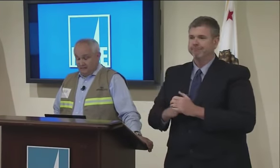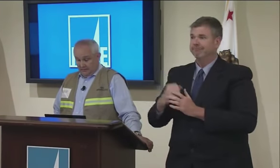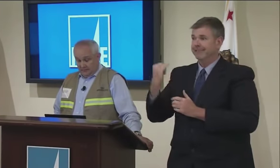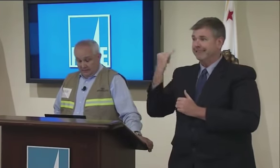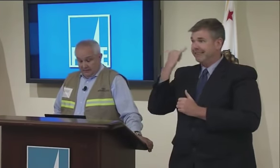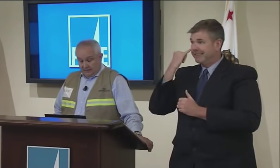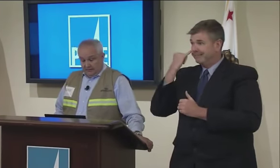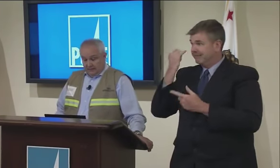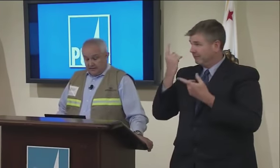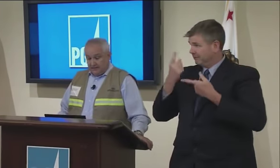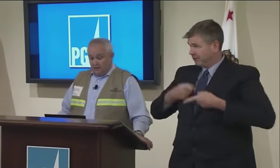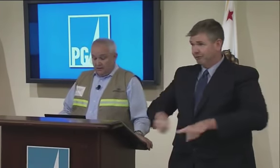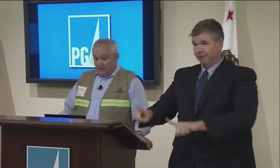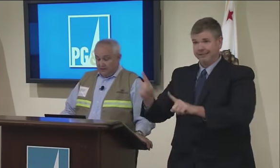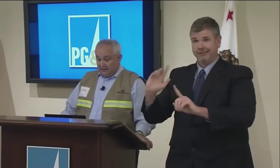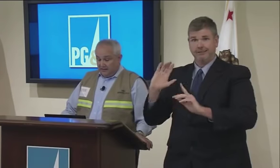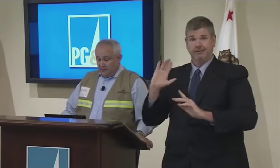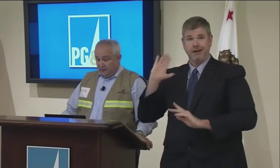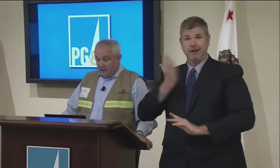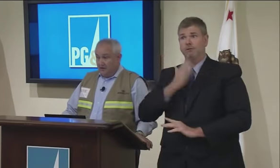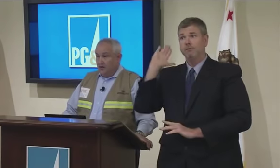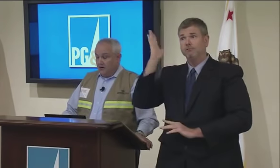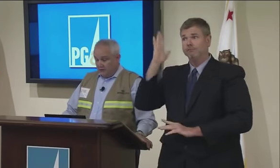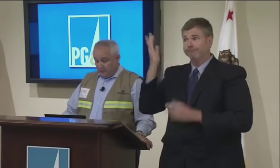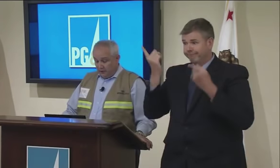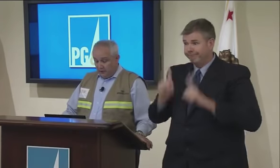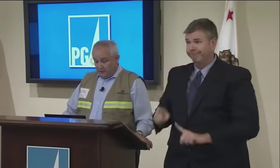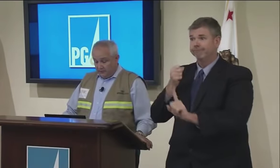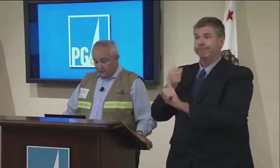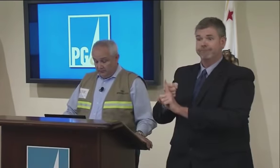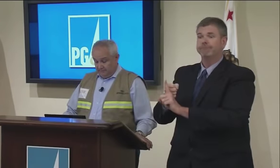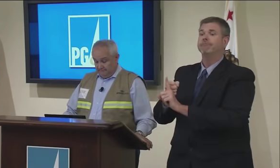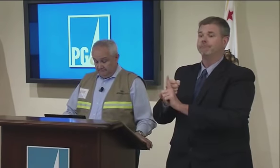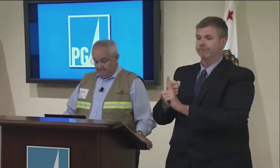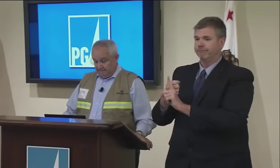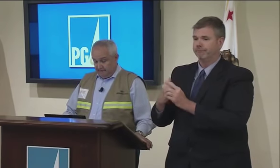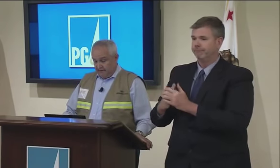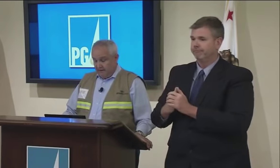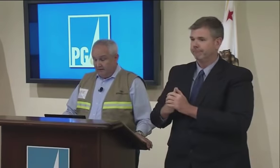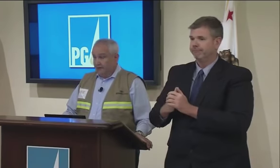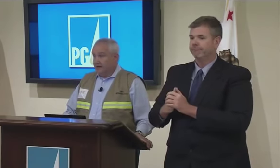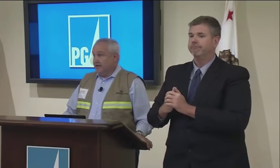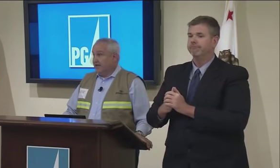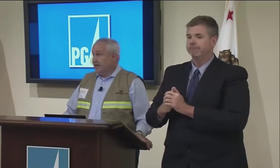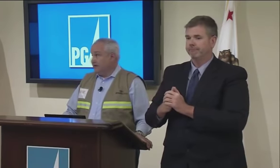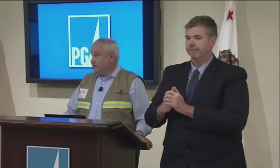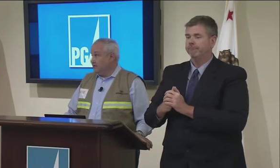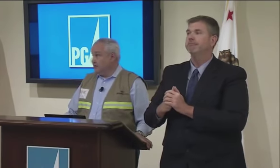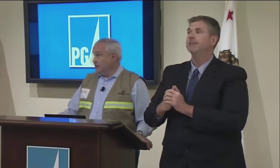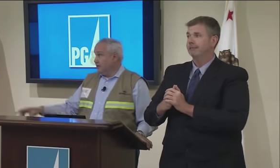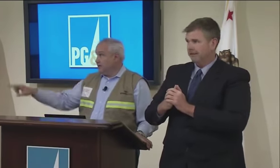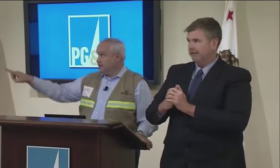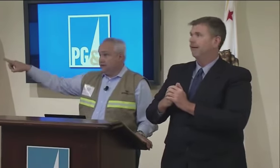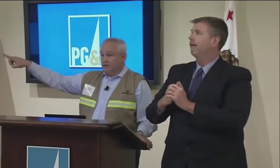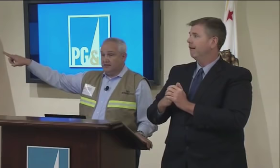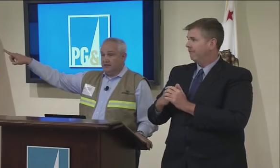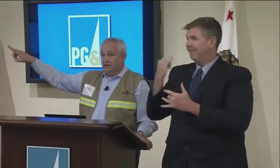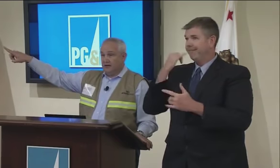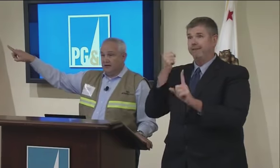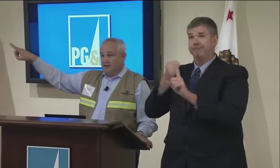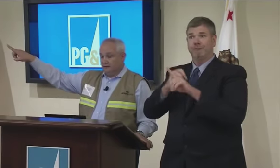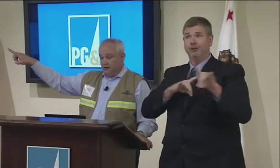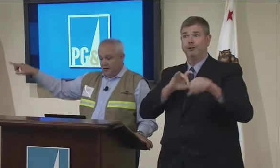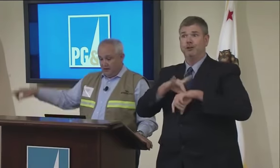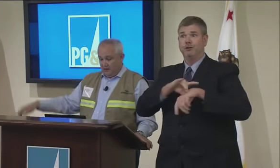head. So please be prepared to duck, cover, and hold. If we need to get out of this room, we're going to exit through these